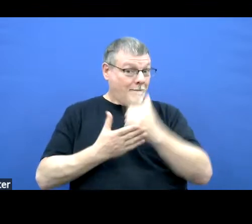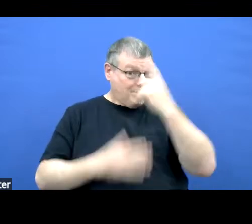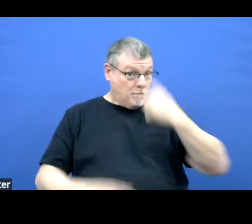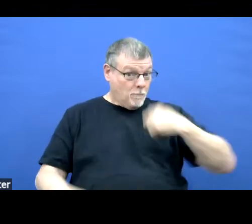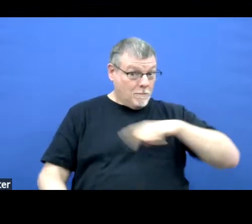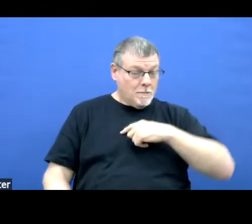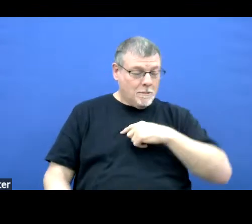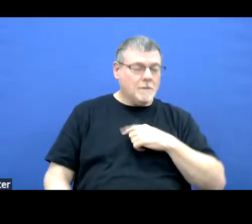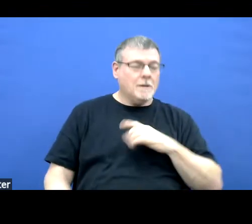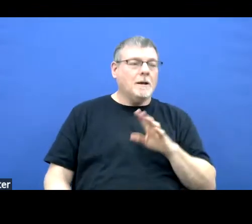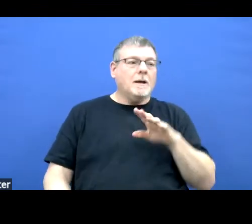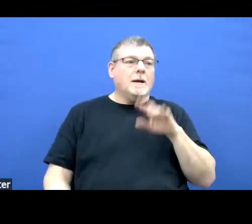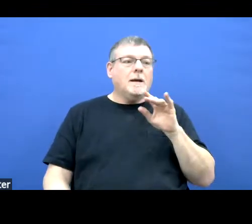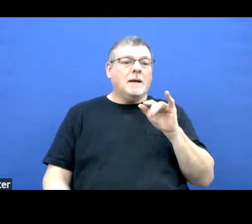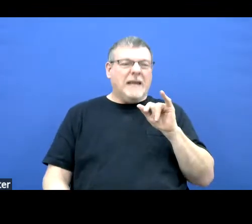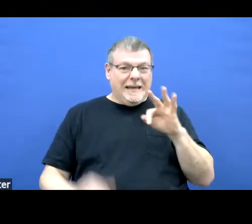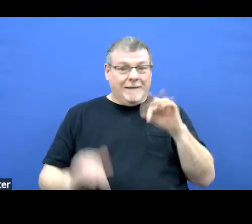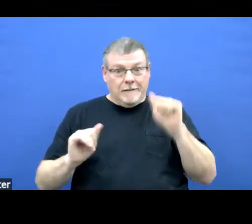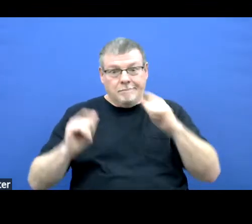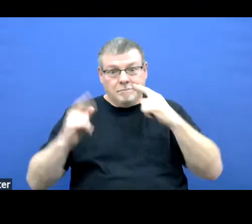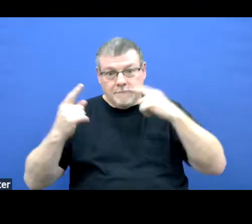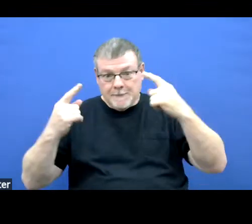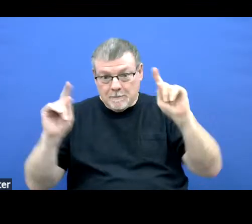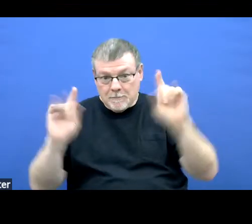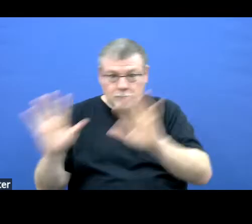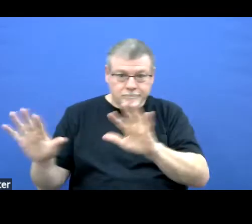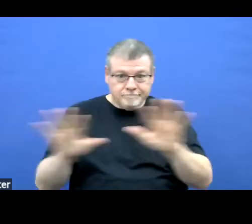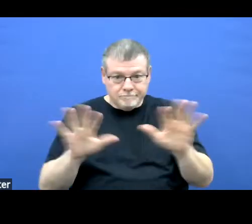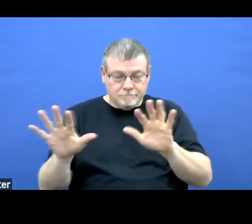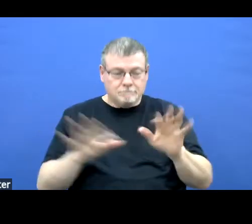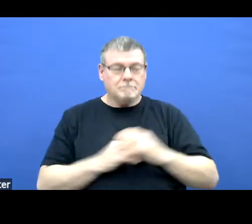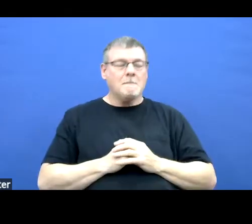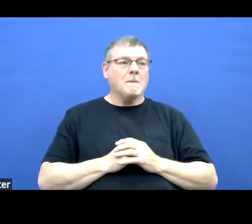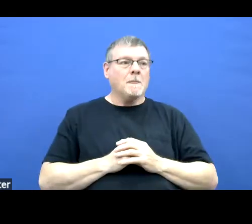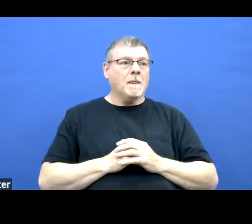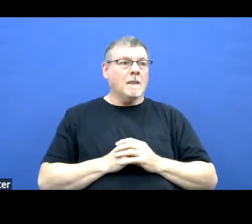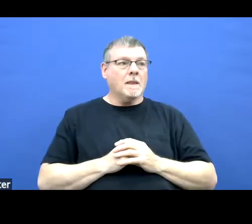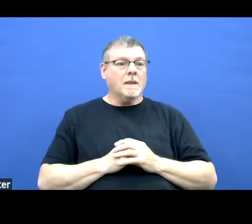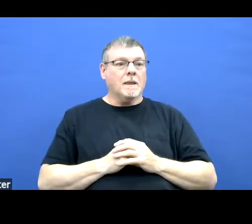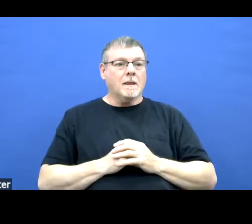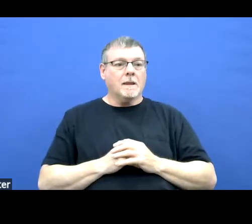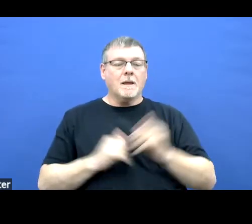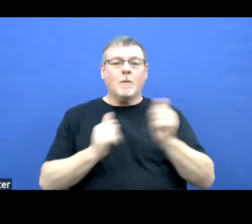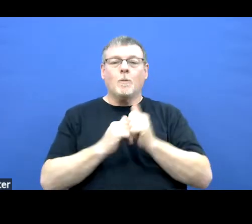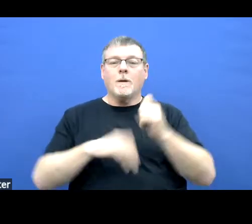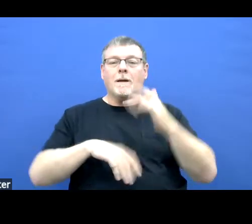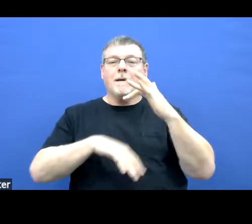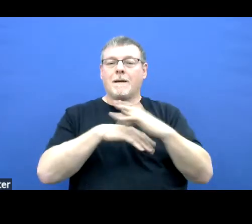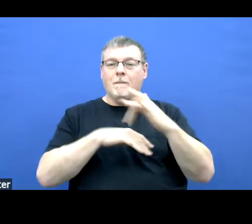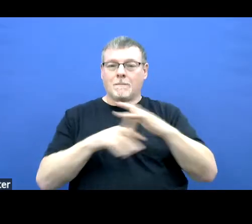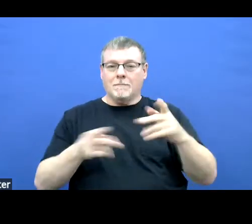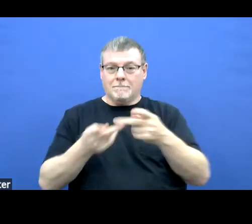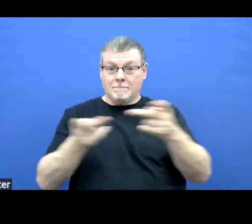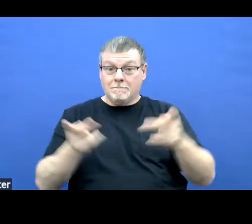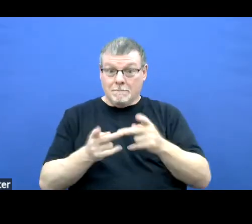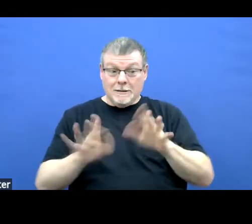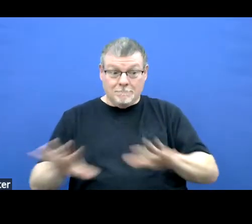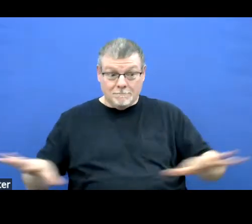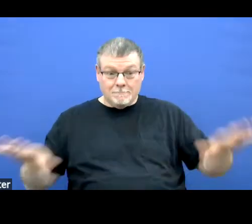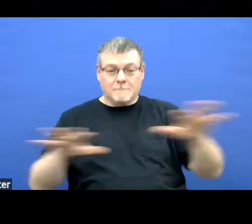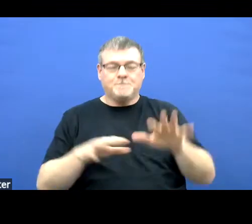if there's a way to accomplish it with any of the empty space, perhaps